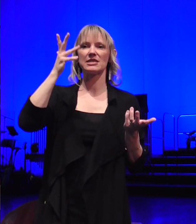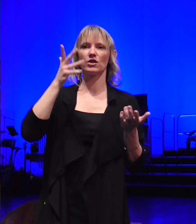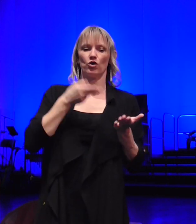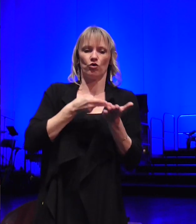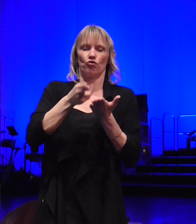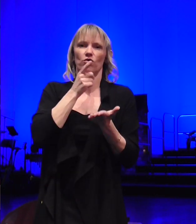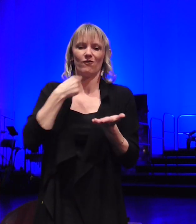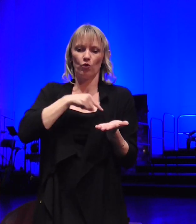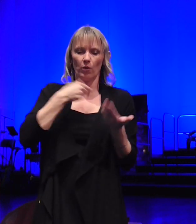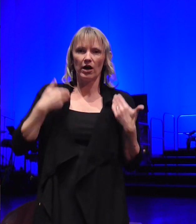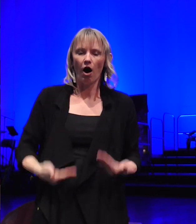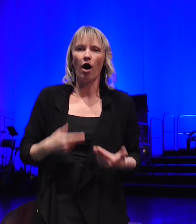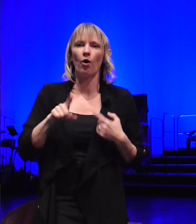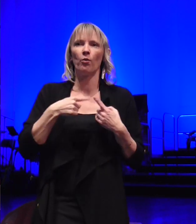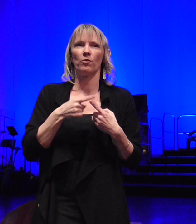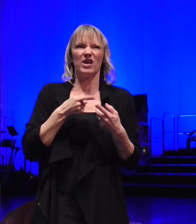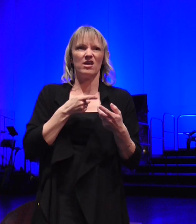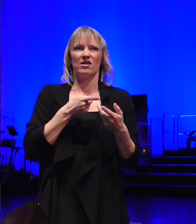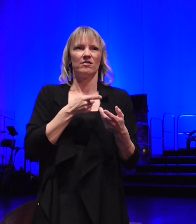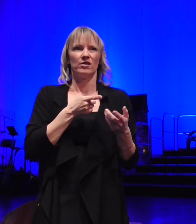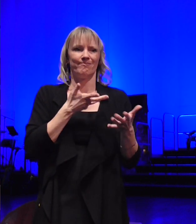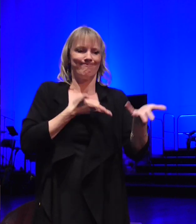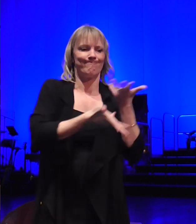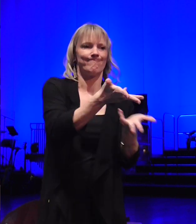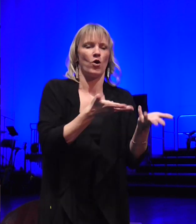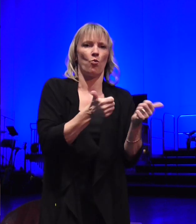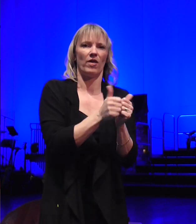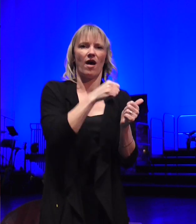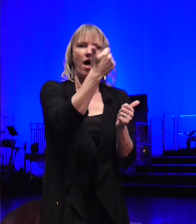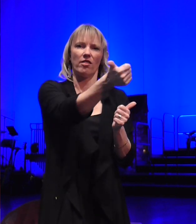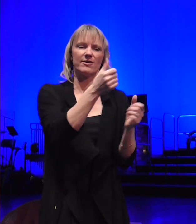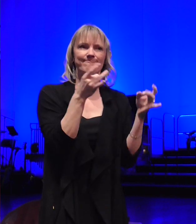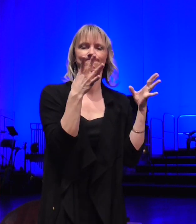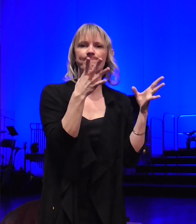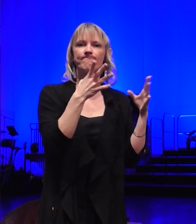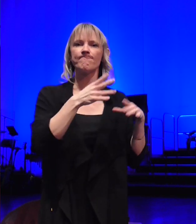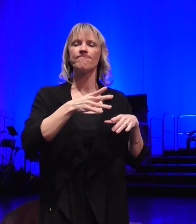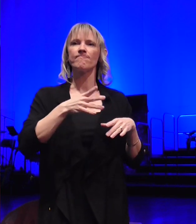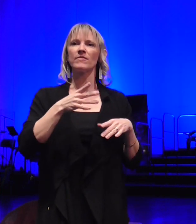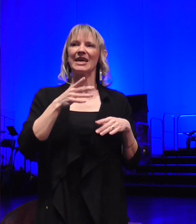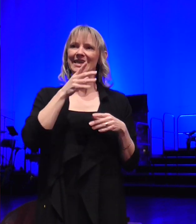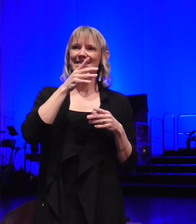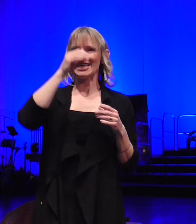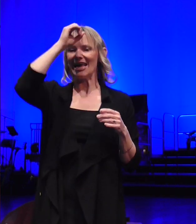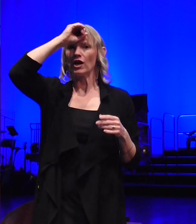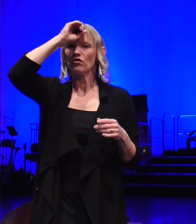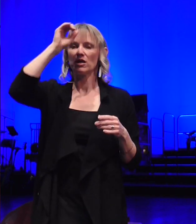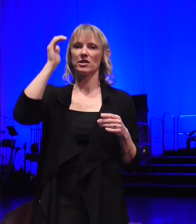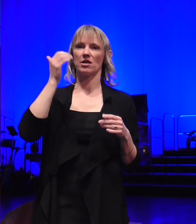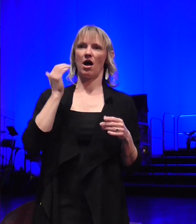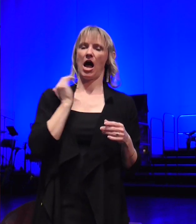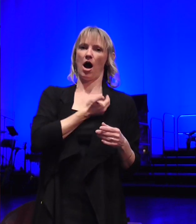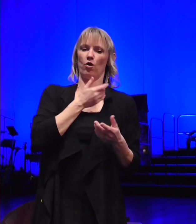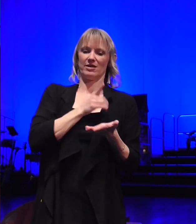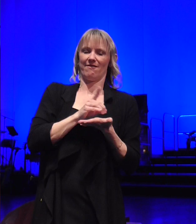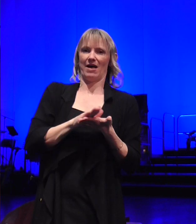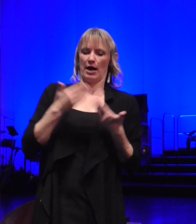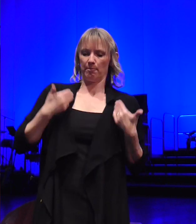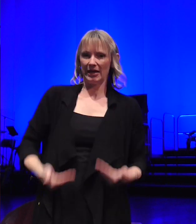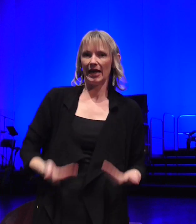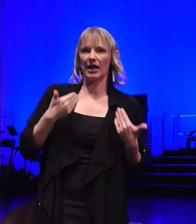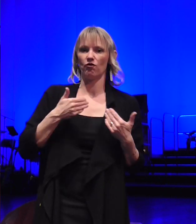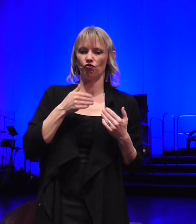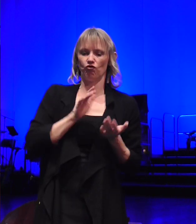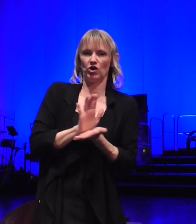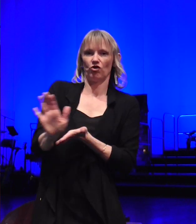another, ignorance to our own divine being when we reject ourselves,